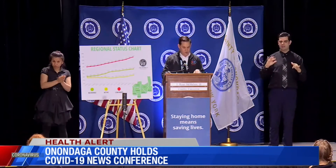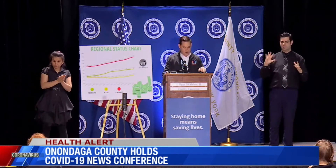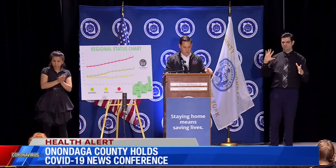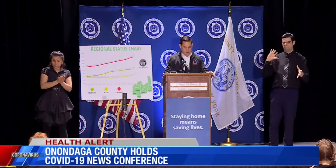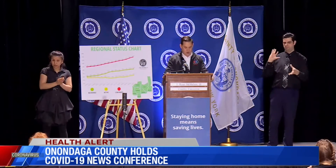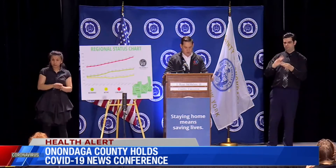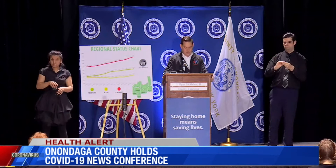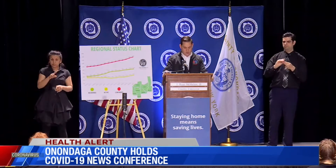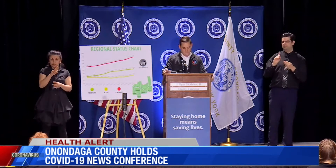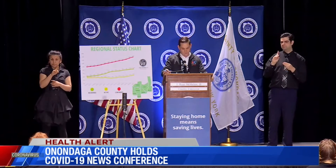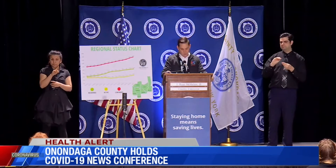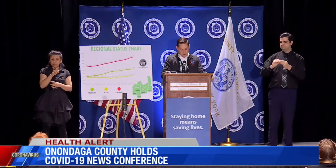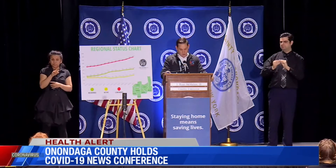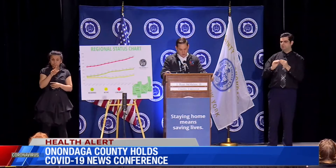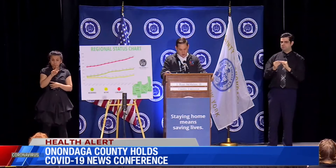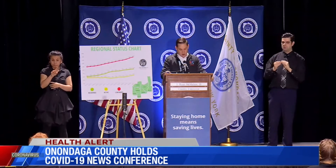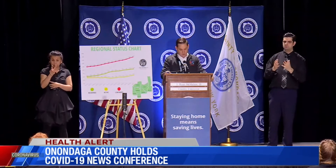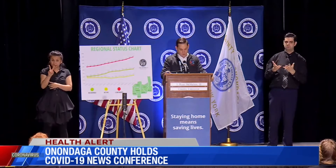where we think it's worth talking about.